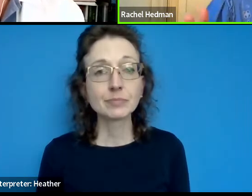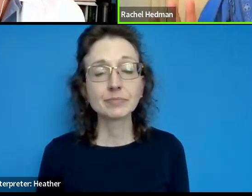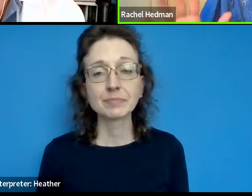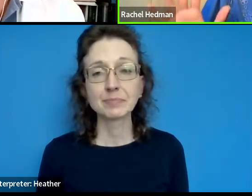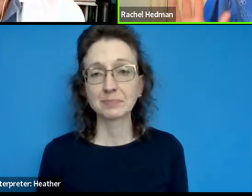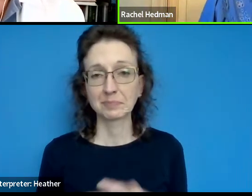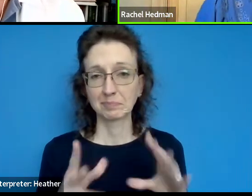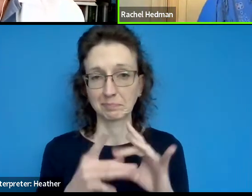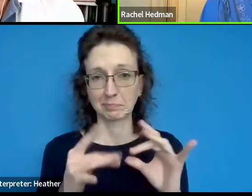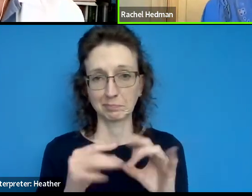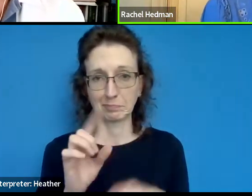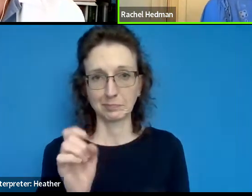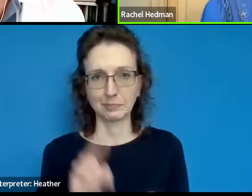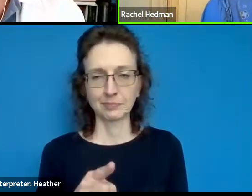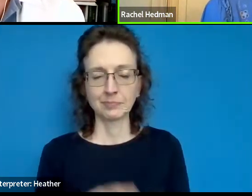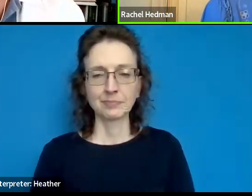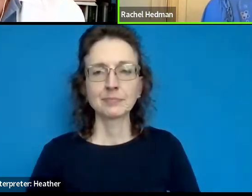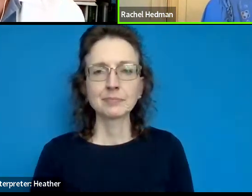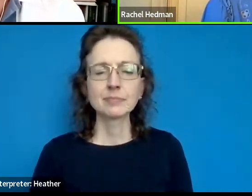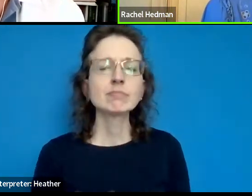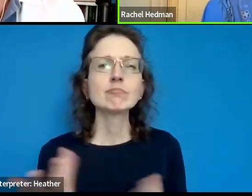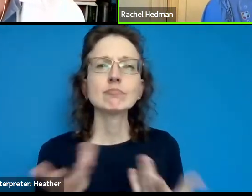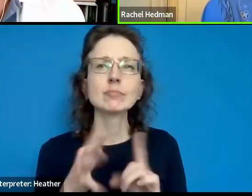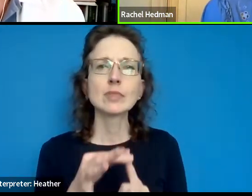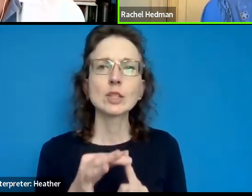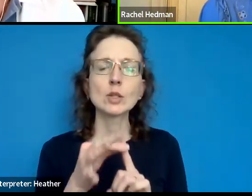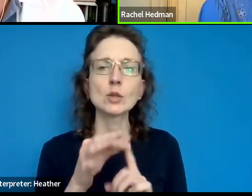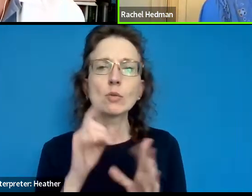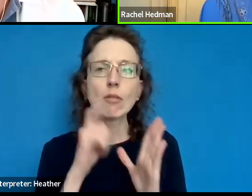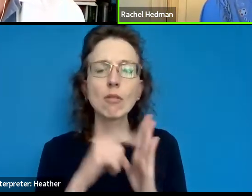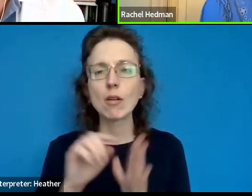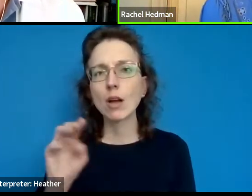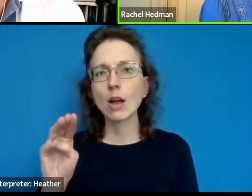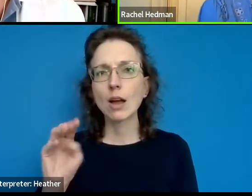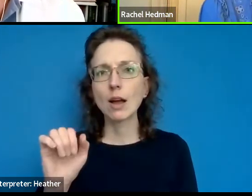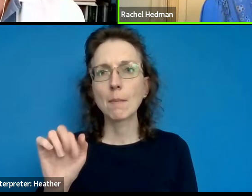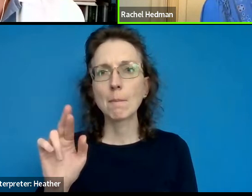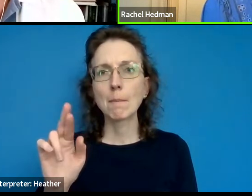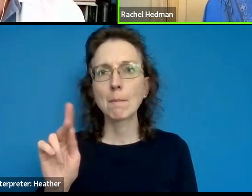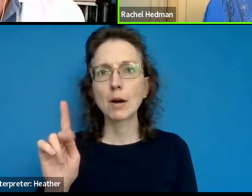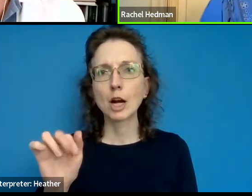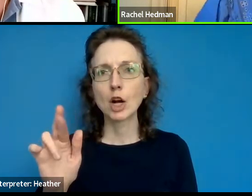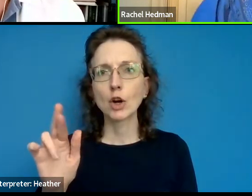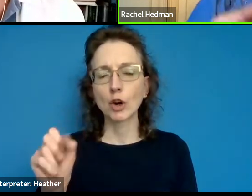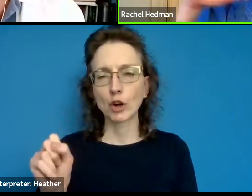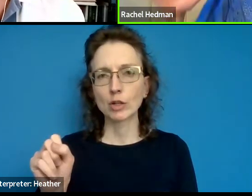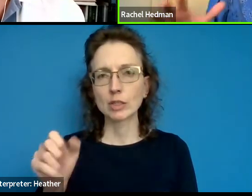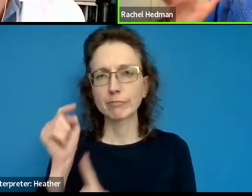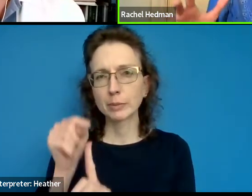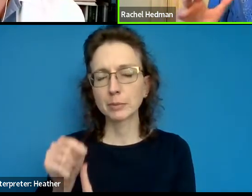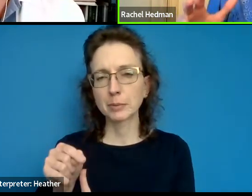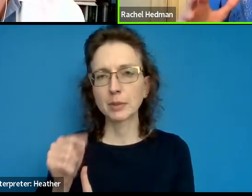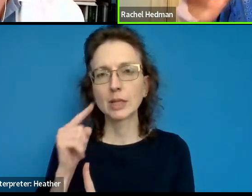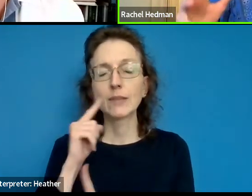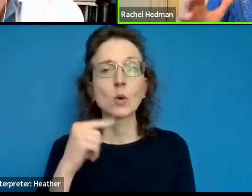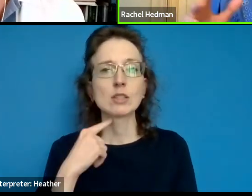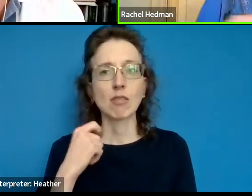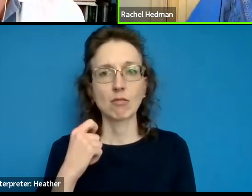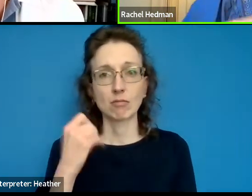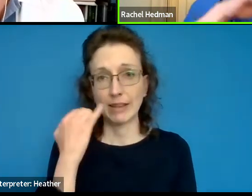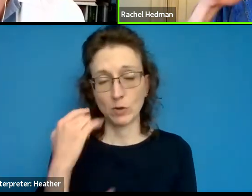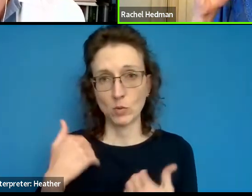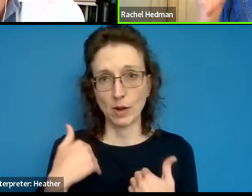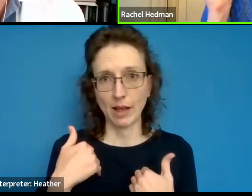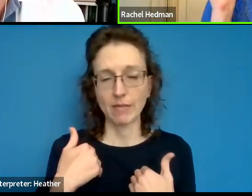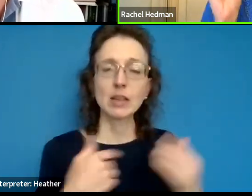question: what are unique markers, if any, for Tongan stories? So I know we've already covered themes,